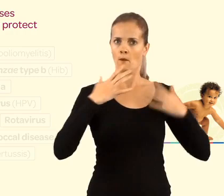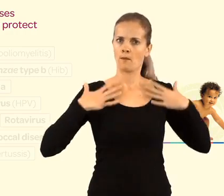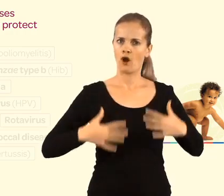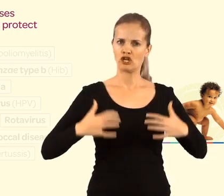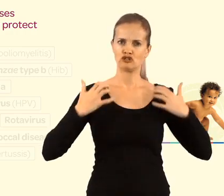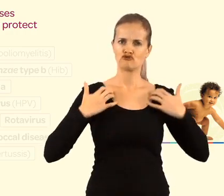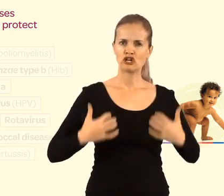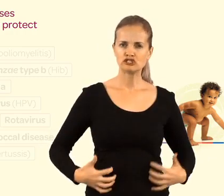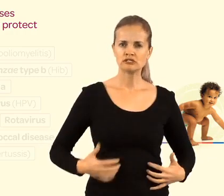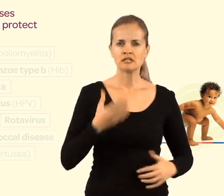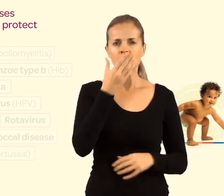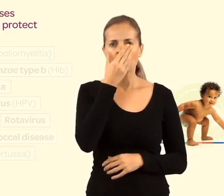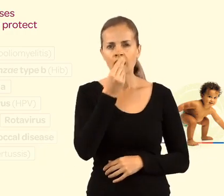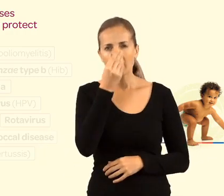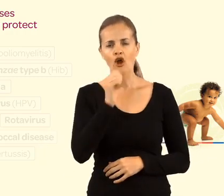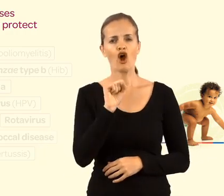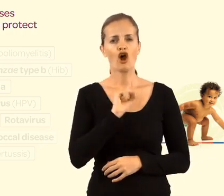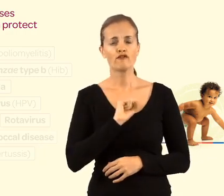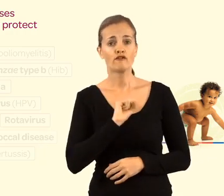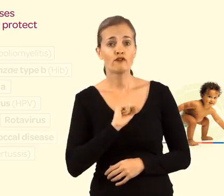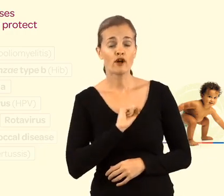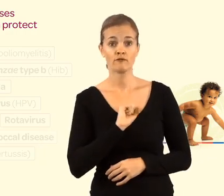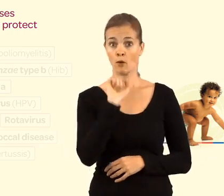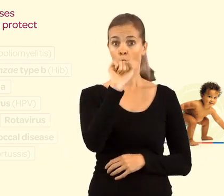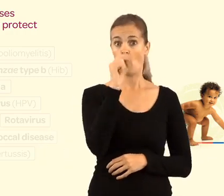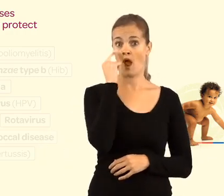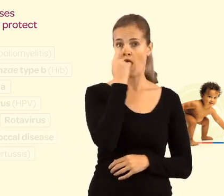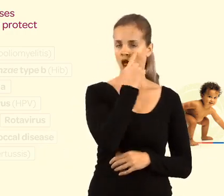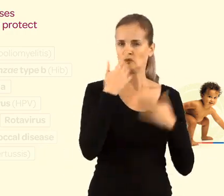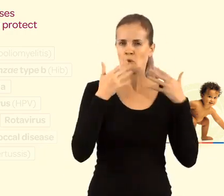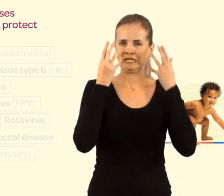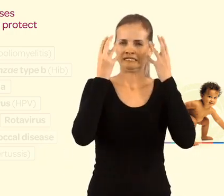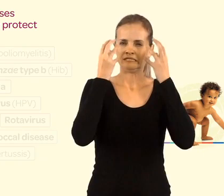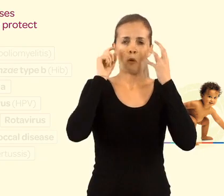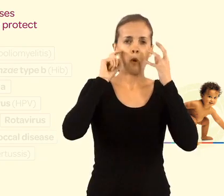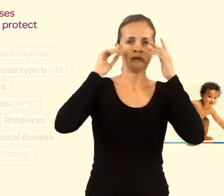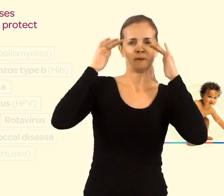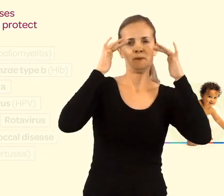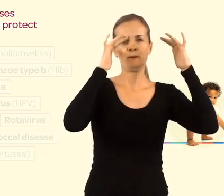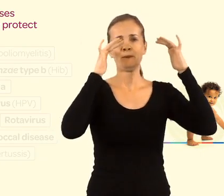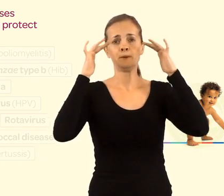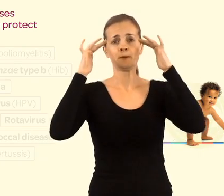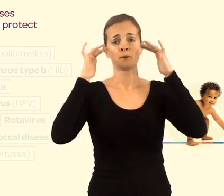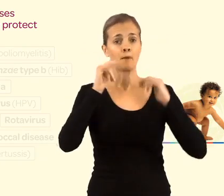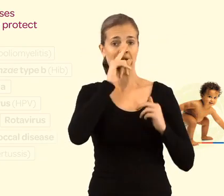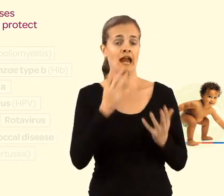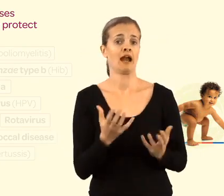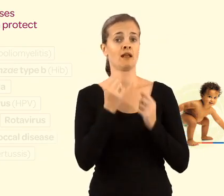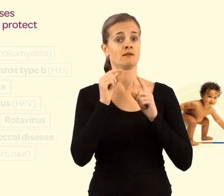Measles. Measles causes a rash, a runny nose, coughing and sore, watery eyes. It